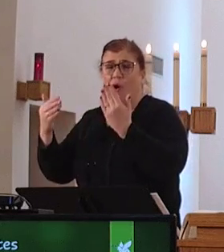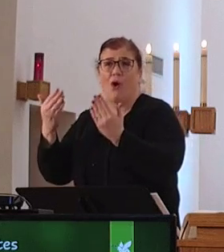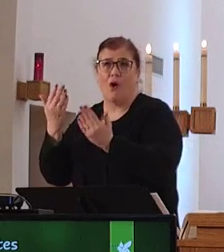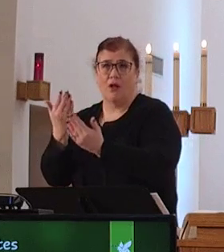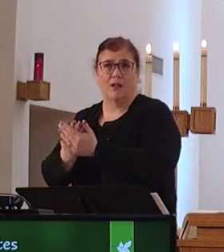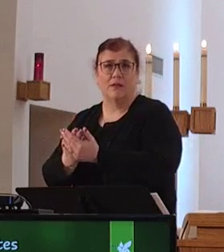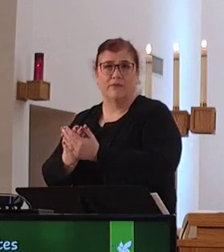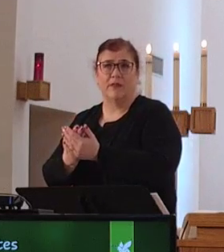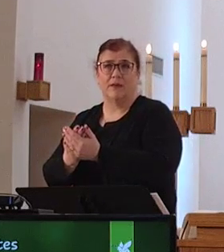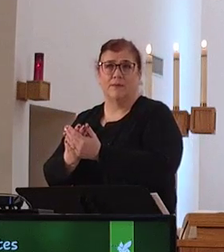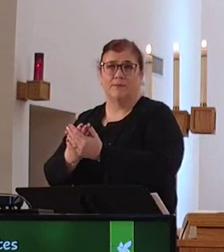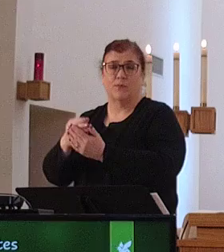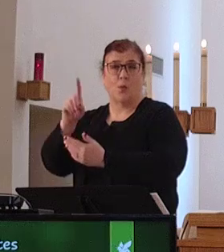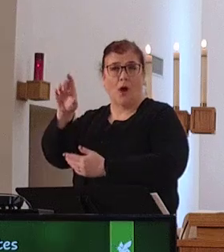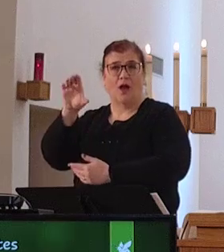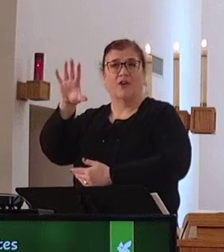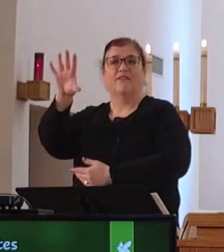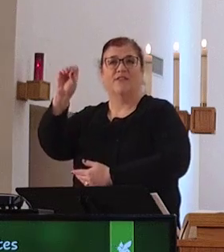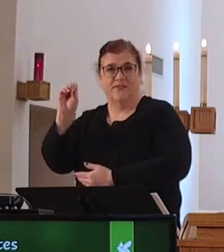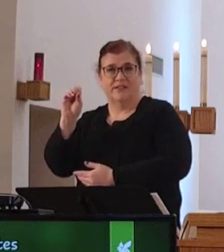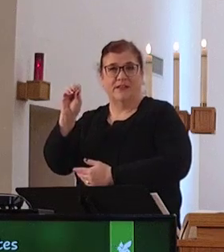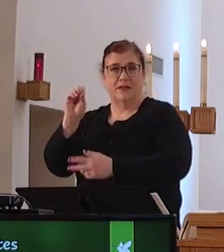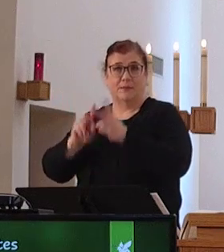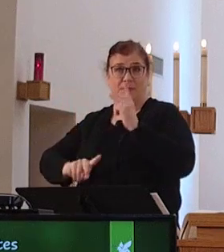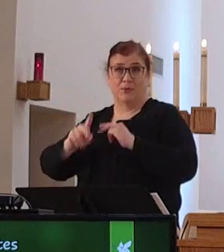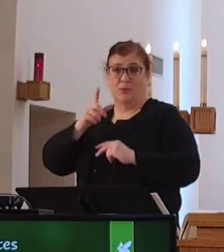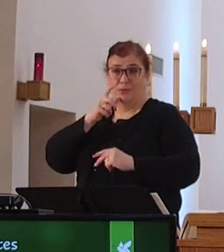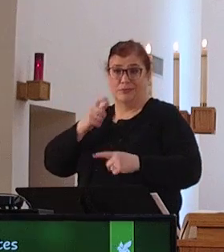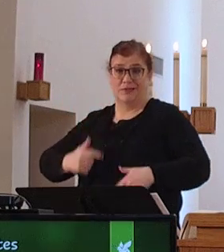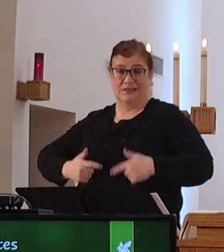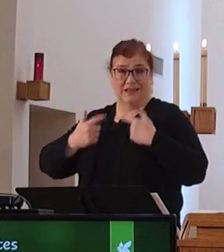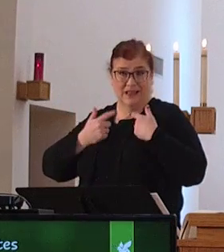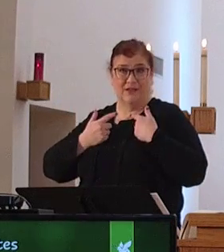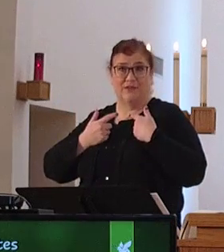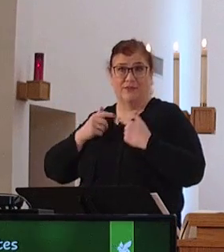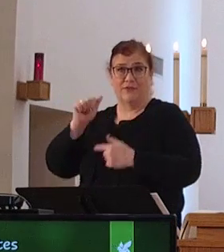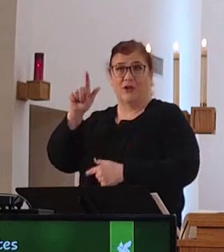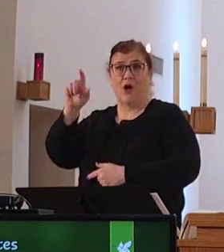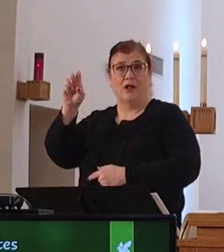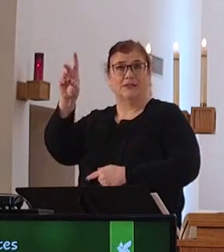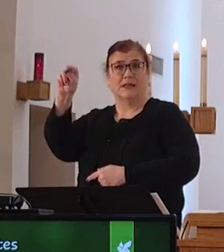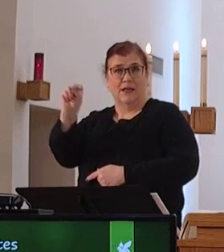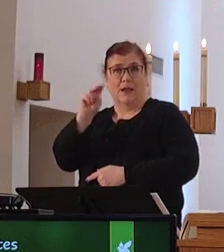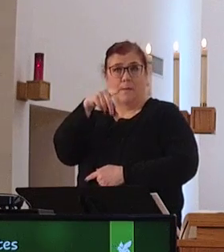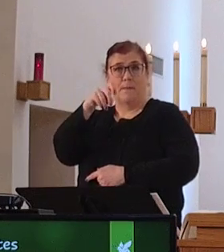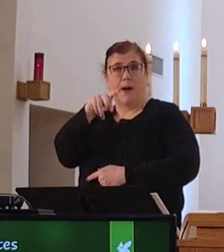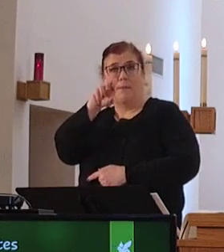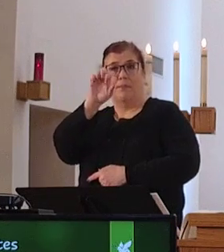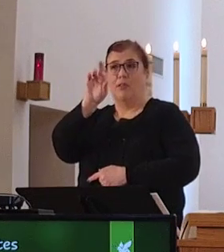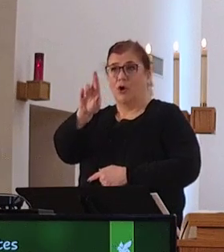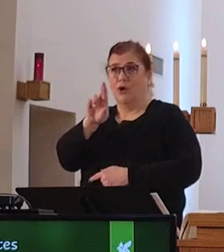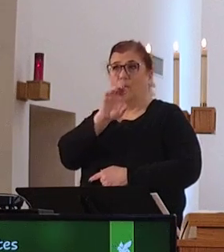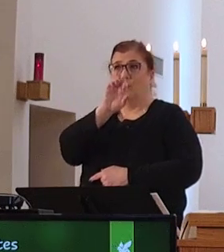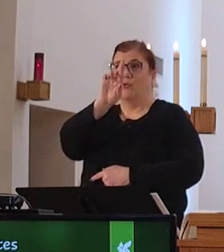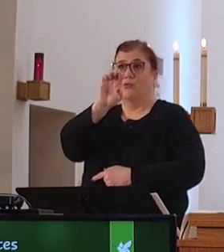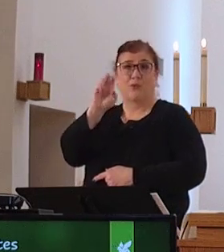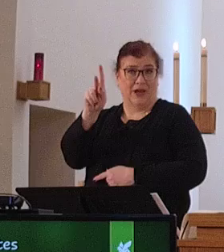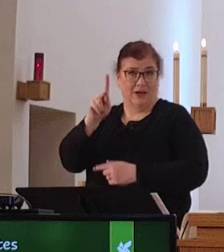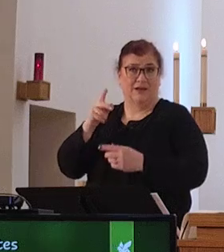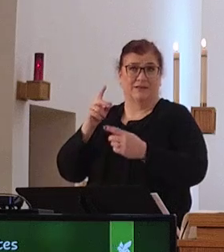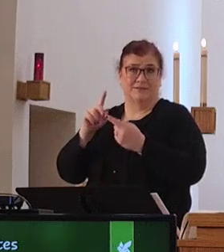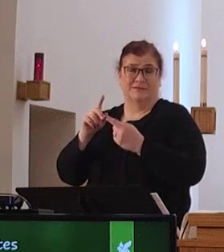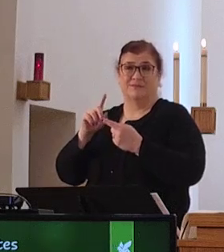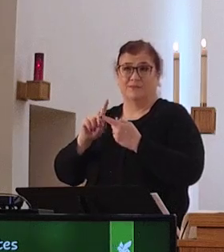the 150 or so residents for Alden Poplar Creek by Valentine's Day. So I welcome